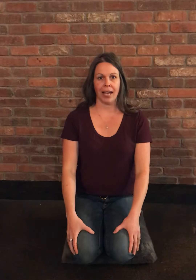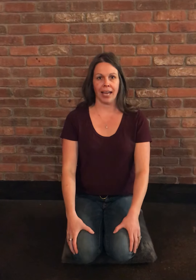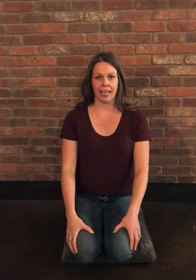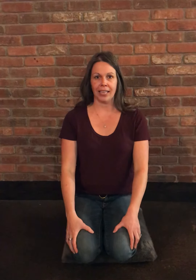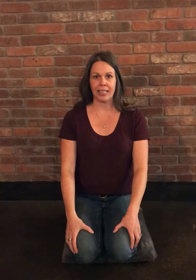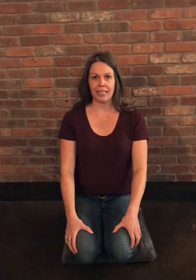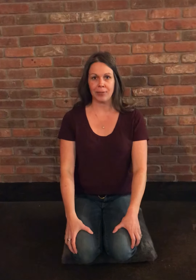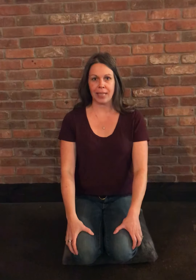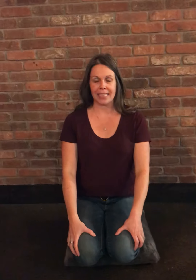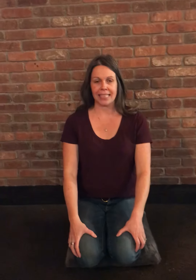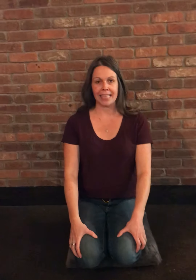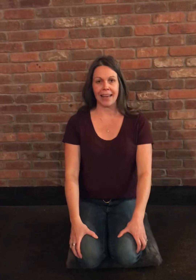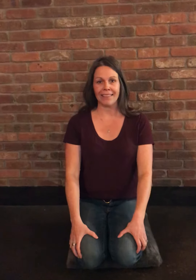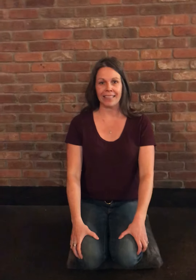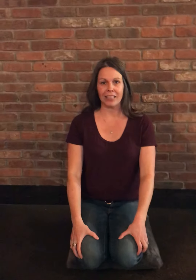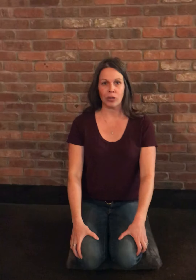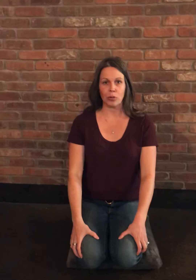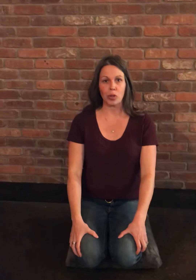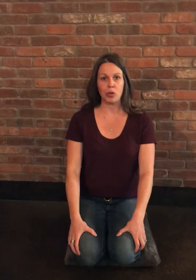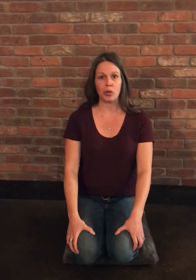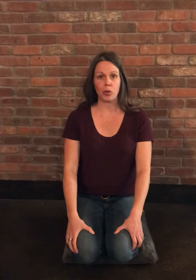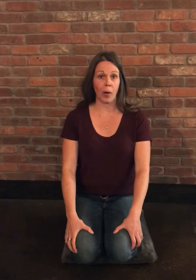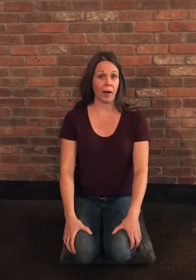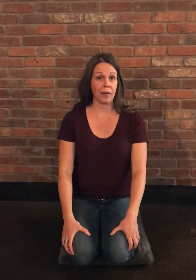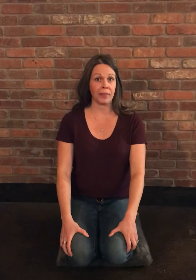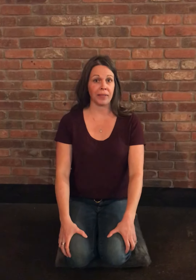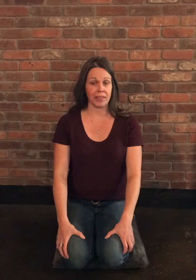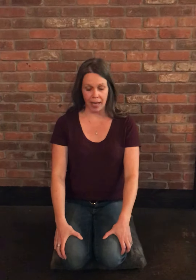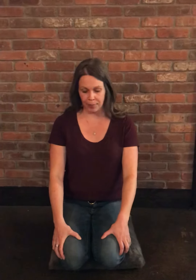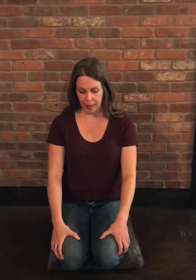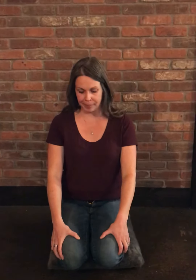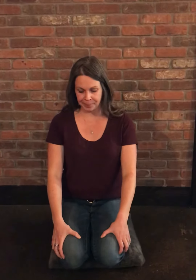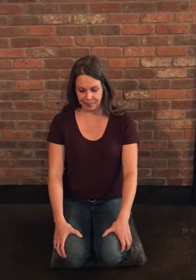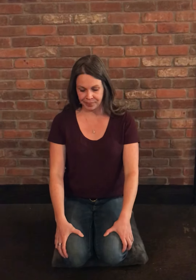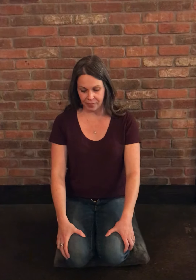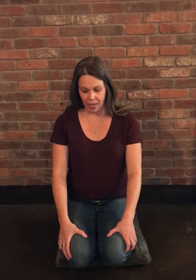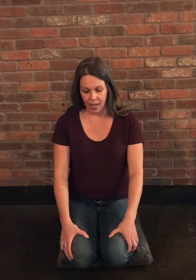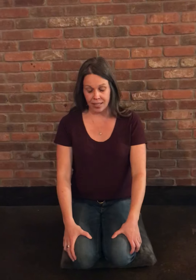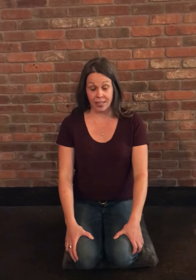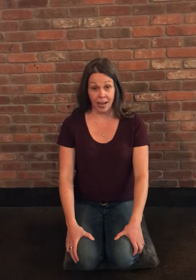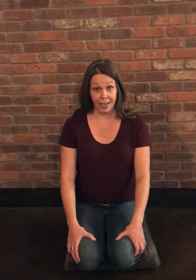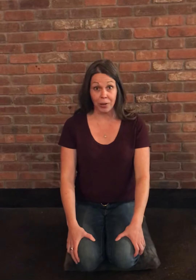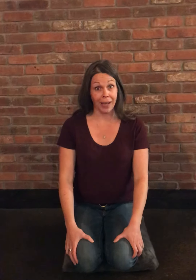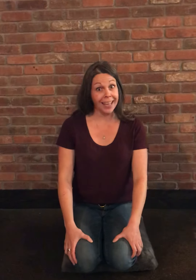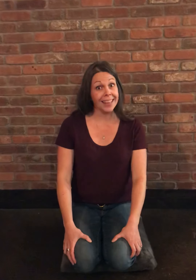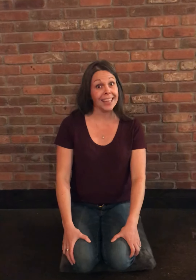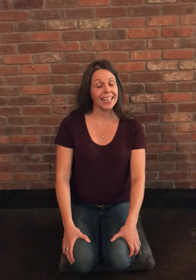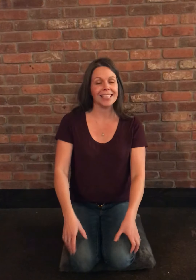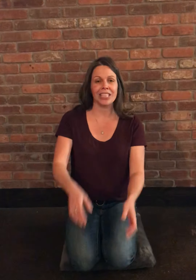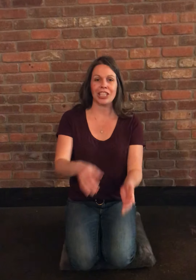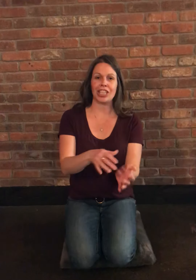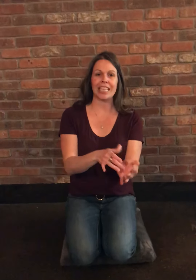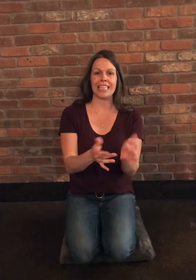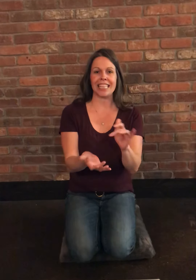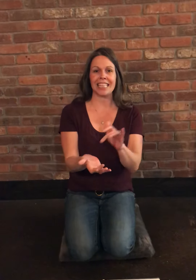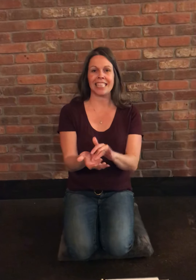Okay, here is week 7 through 12 of the timeline. Starting with Jesus